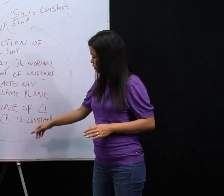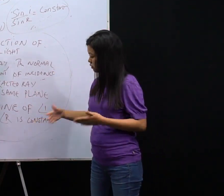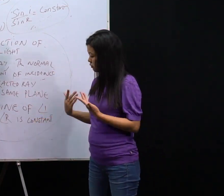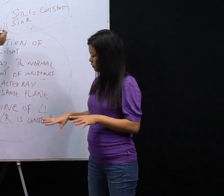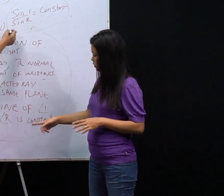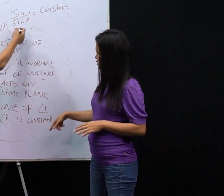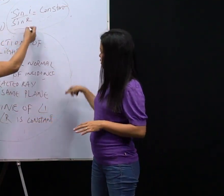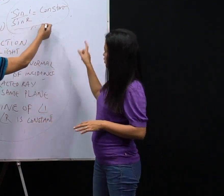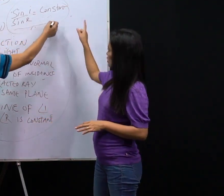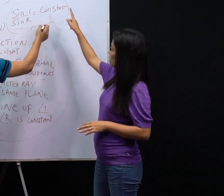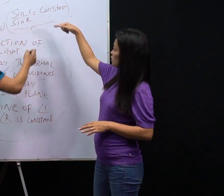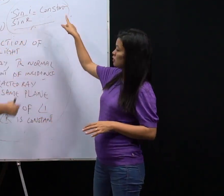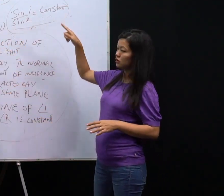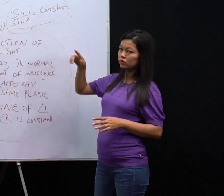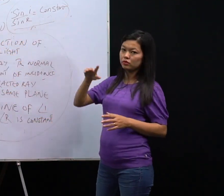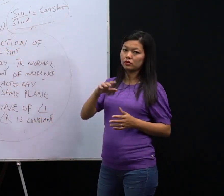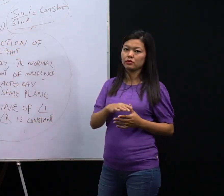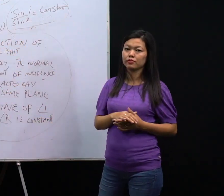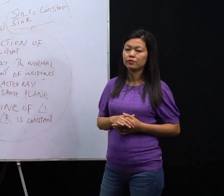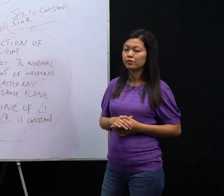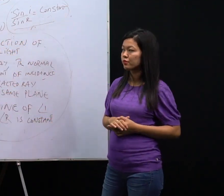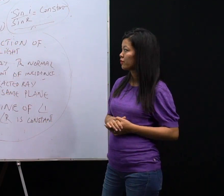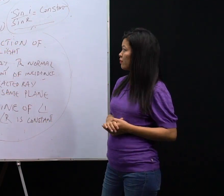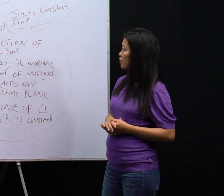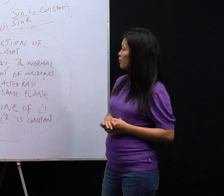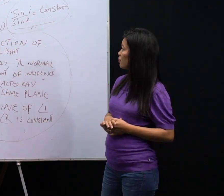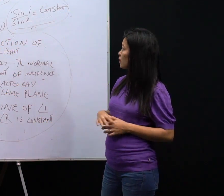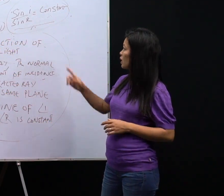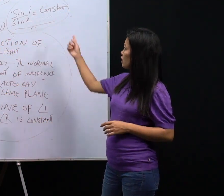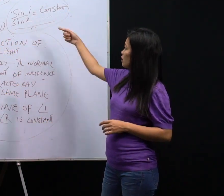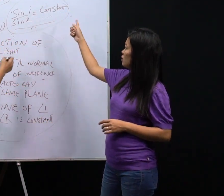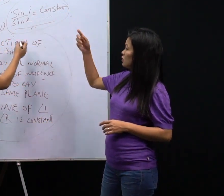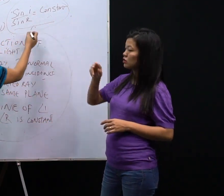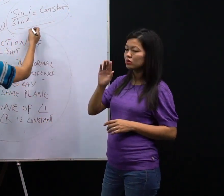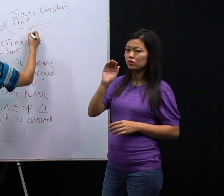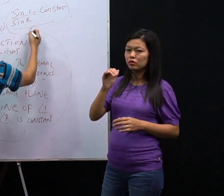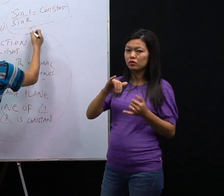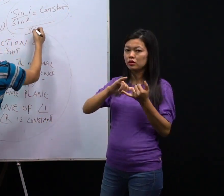and this is also known as a Snell's law. Snell's law.